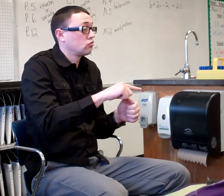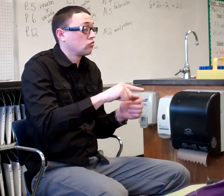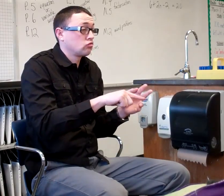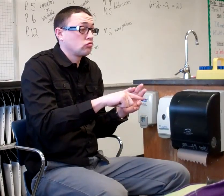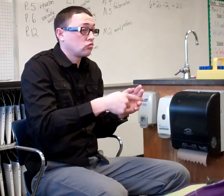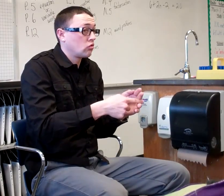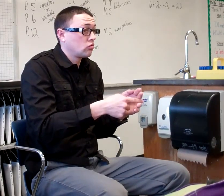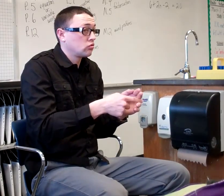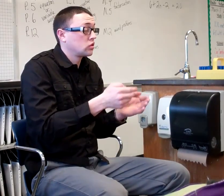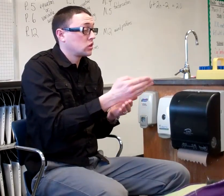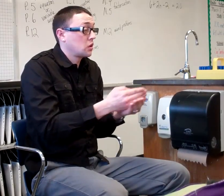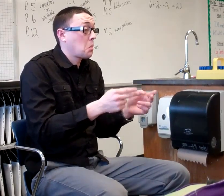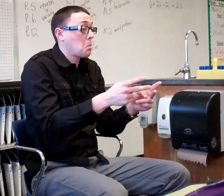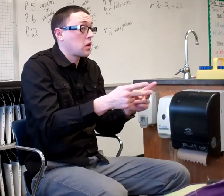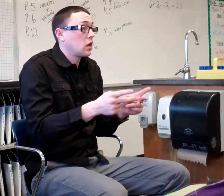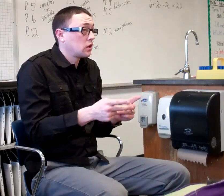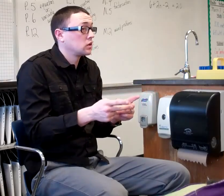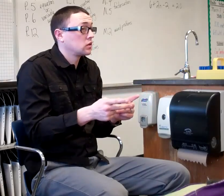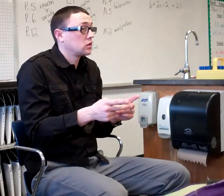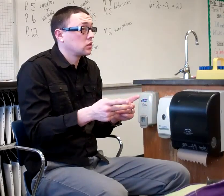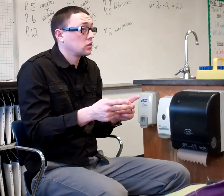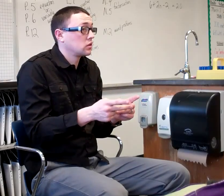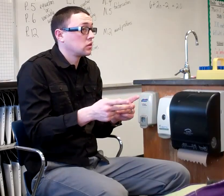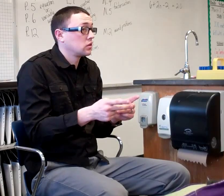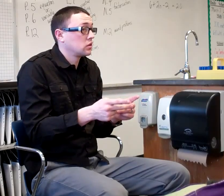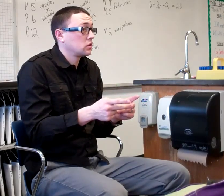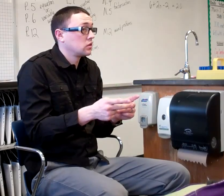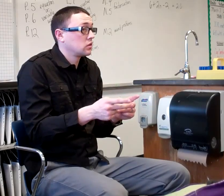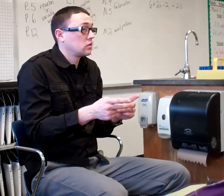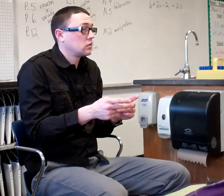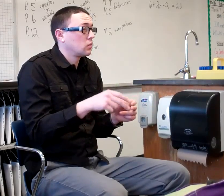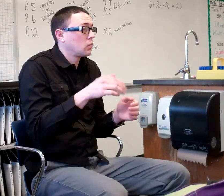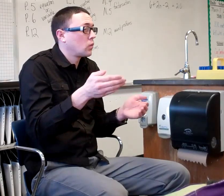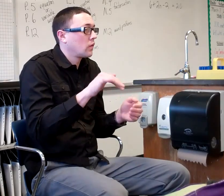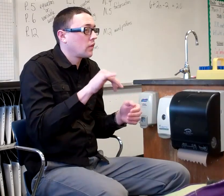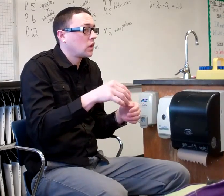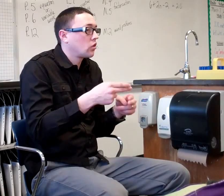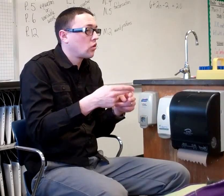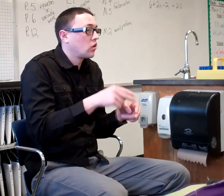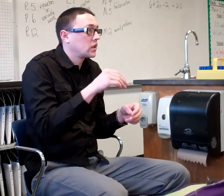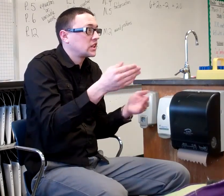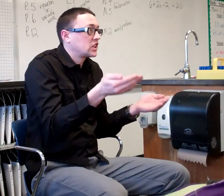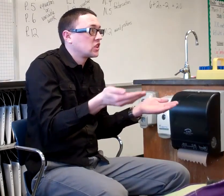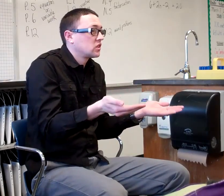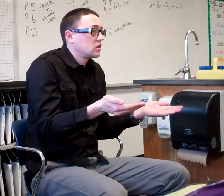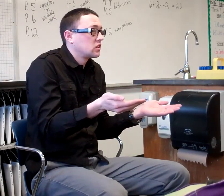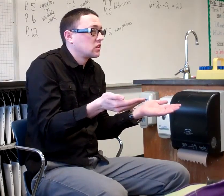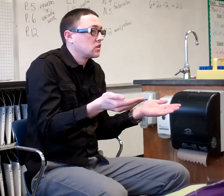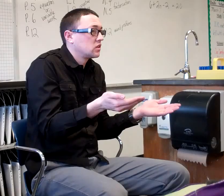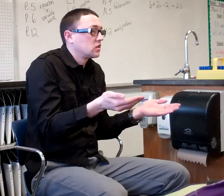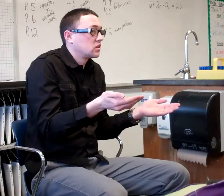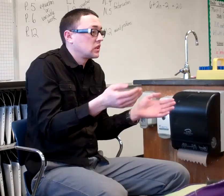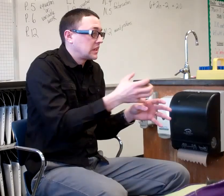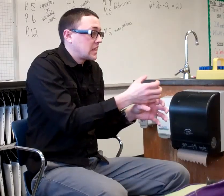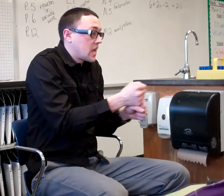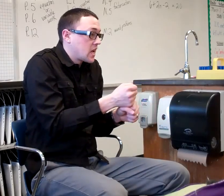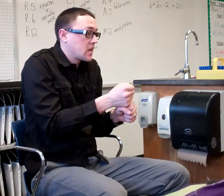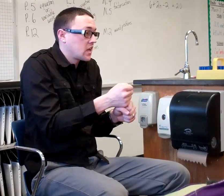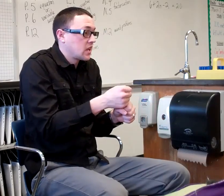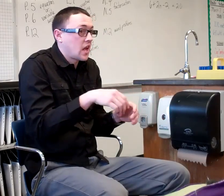and that someplace is, what do we call it in here? Taking out the